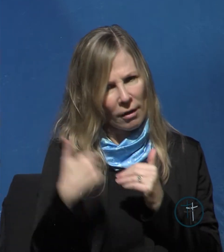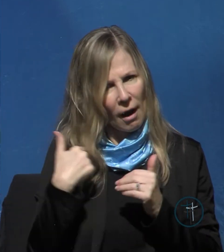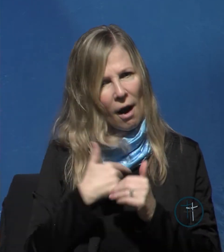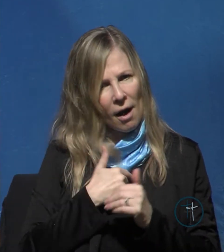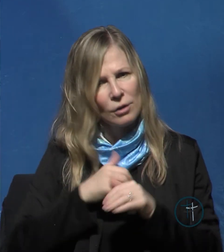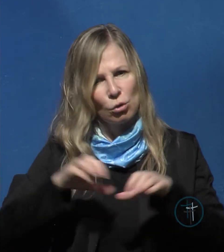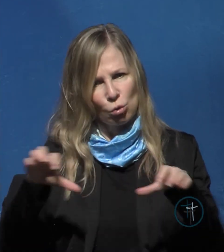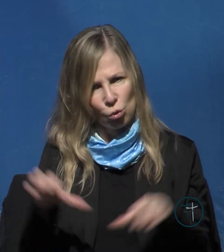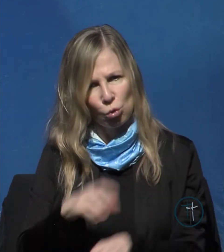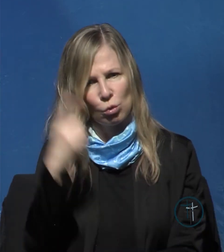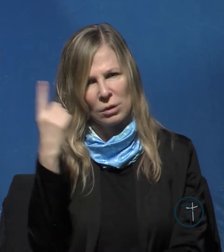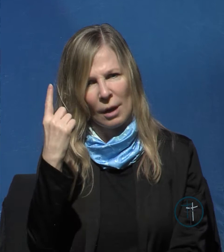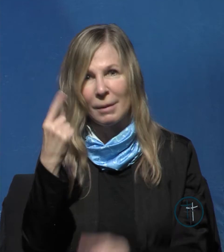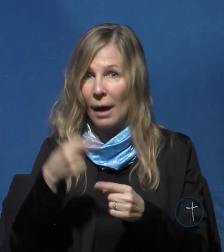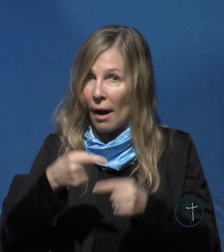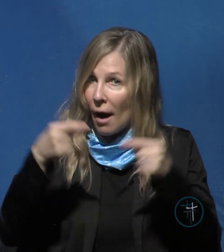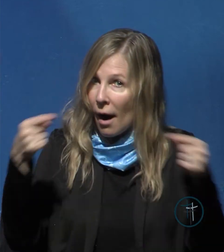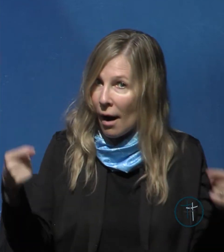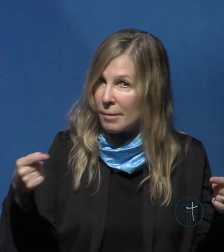opposite of selfishness.